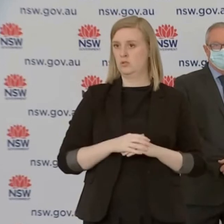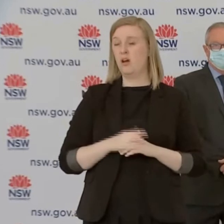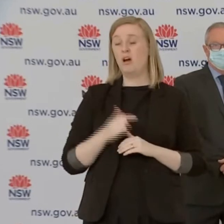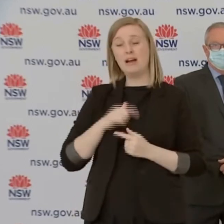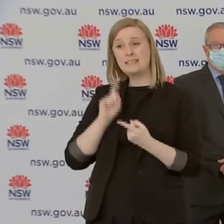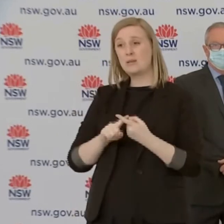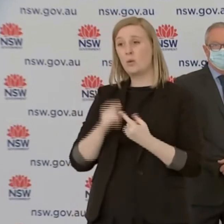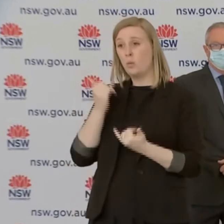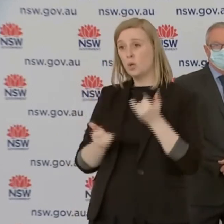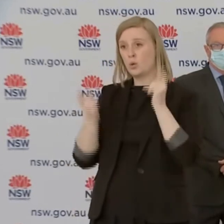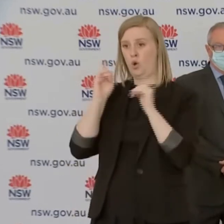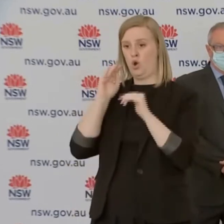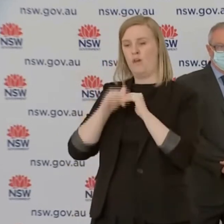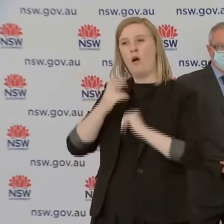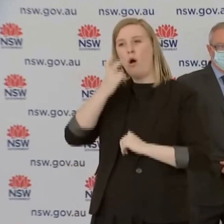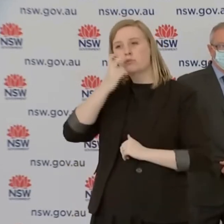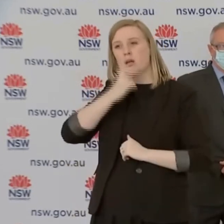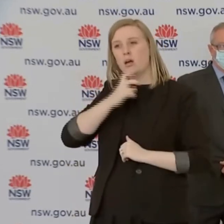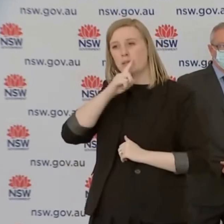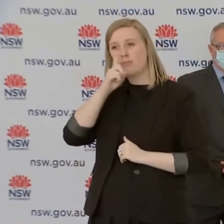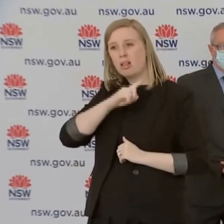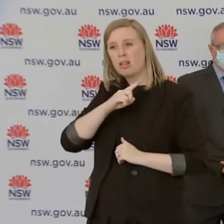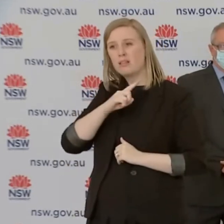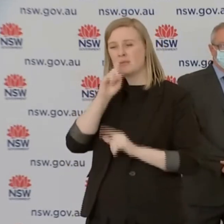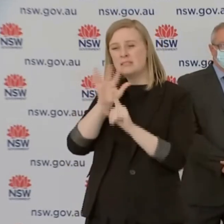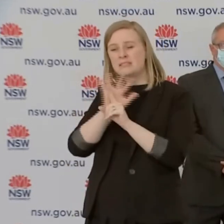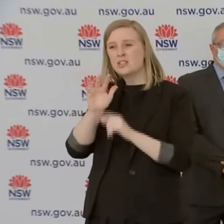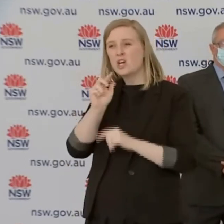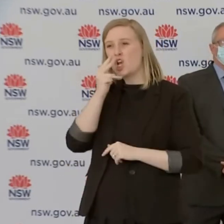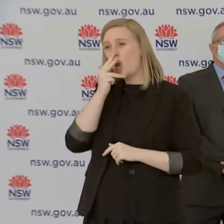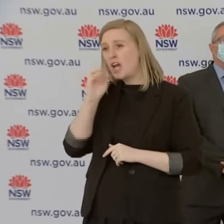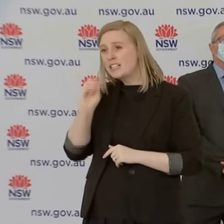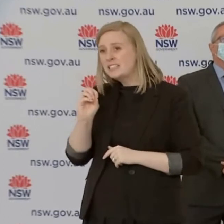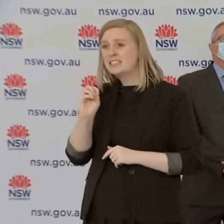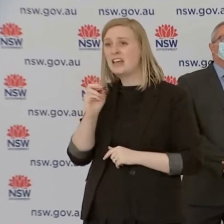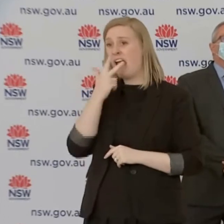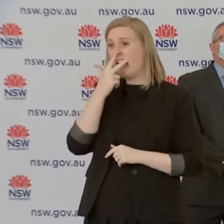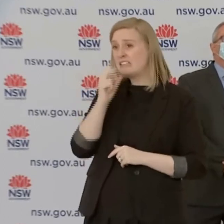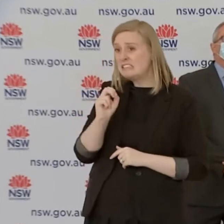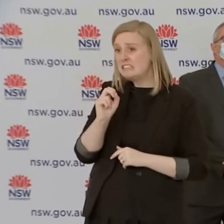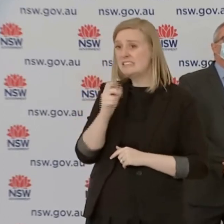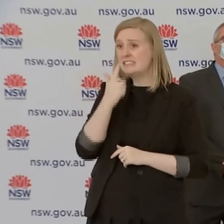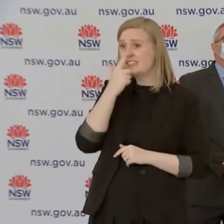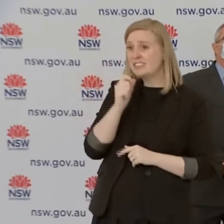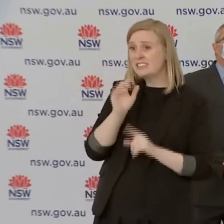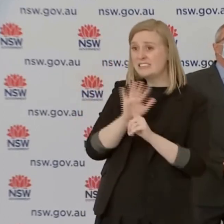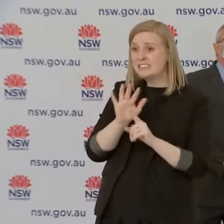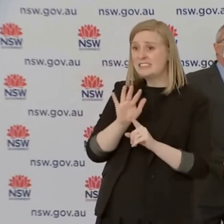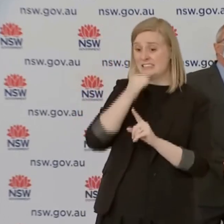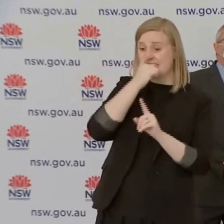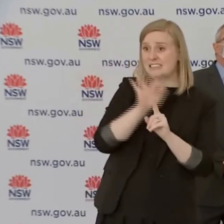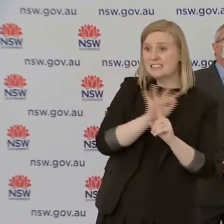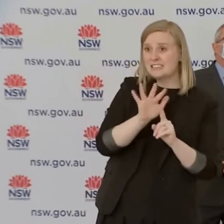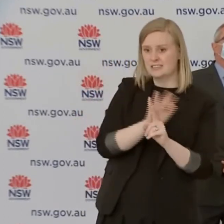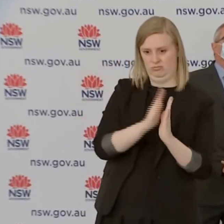have a number of people in their 90s, 80s, 70s, 60s that are